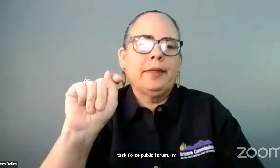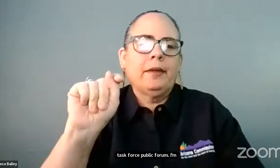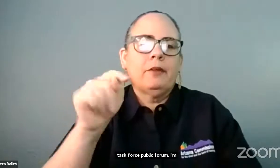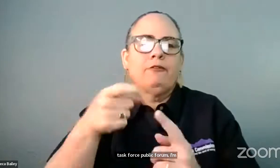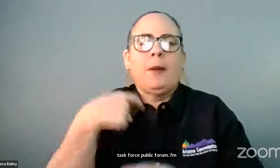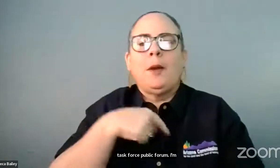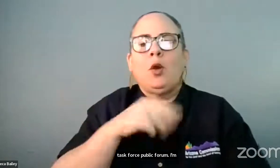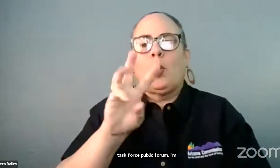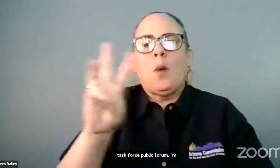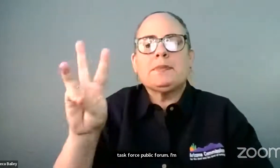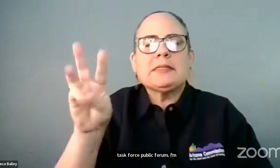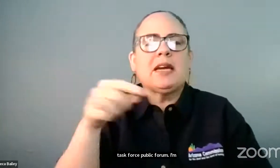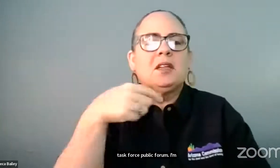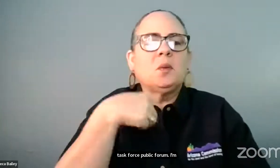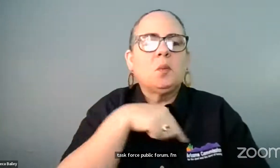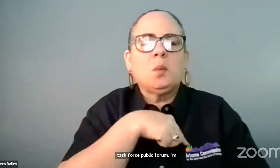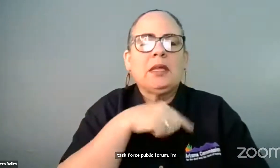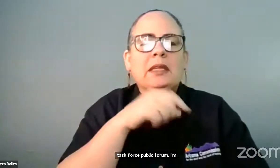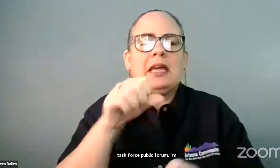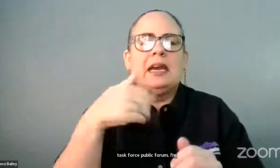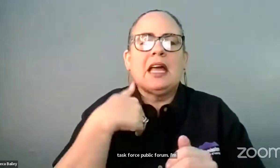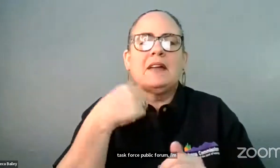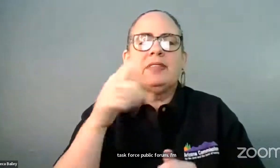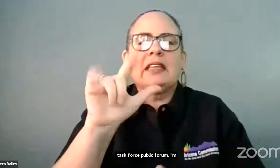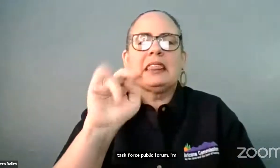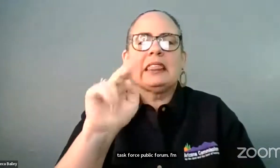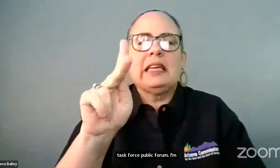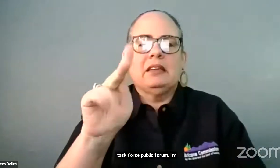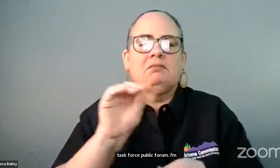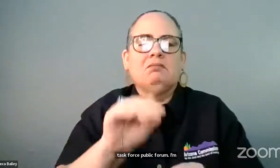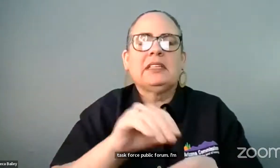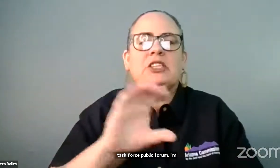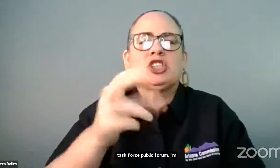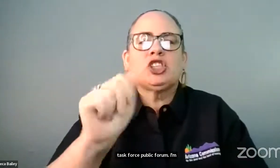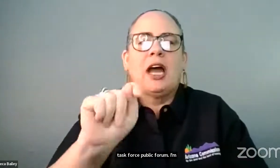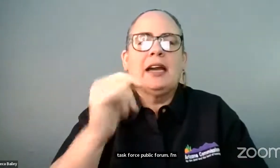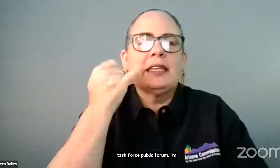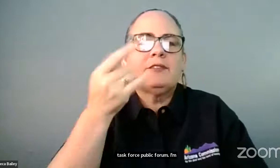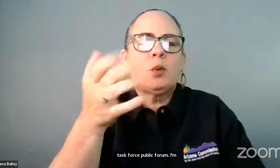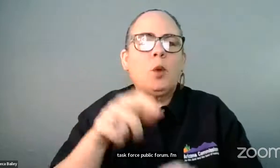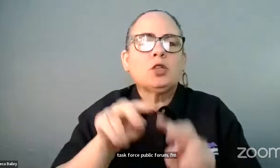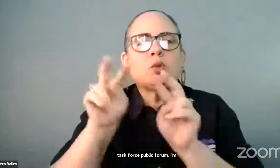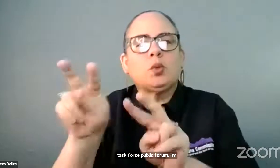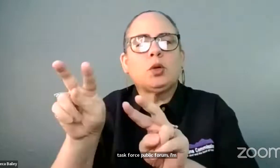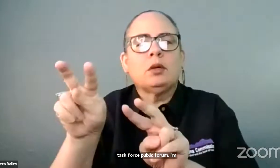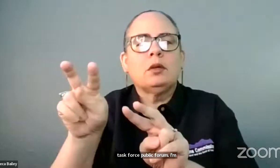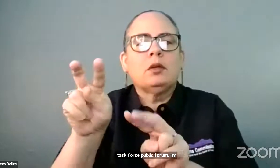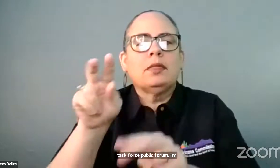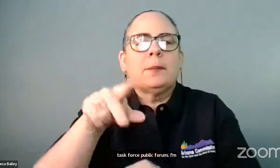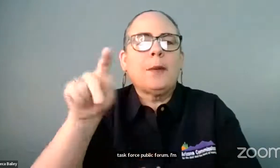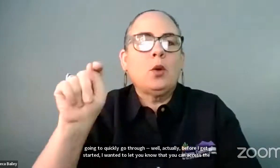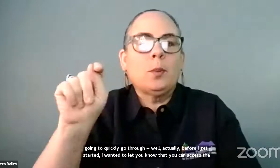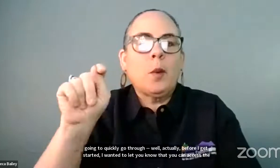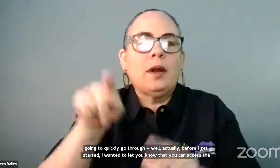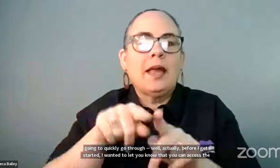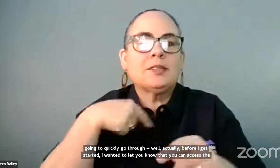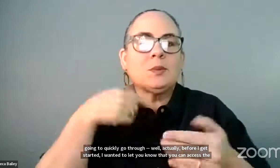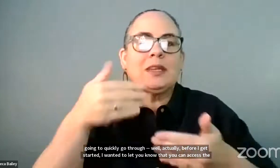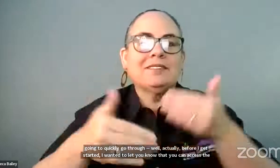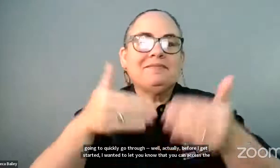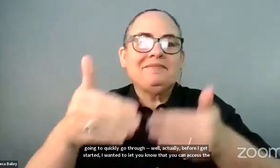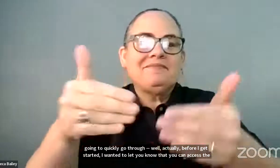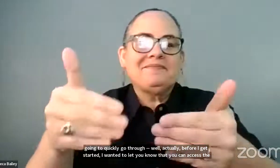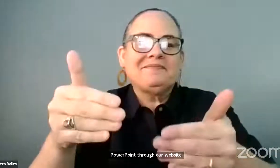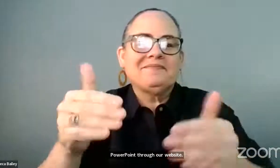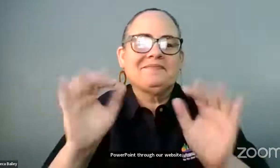to let you know that you can access the PowerPoint through our website. We have provided the link in the chat if you would like